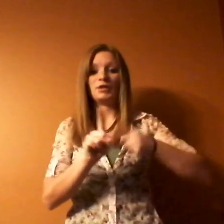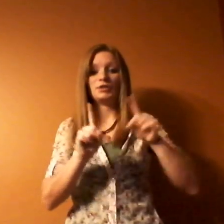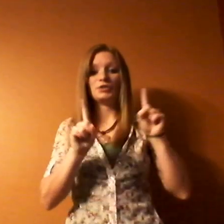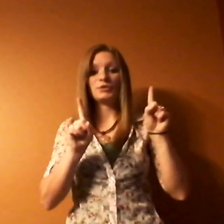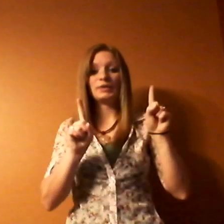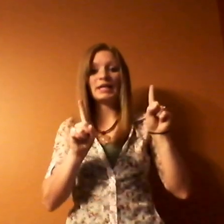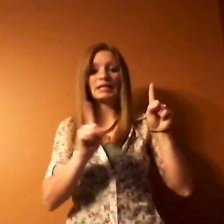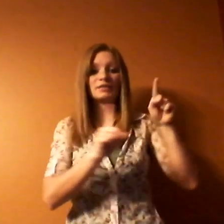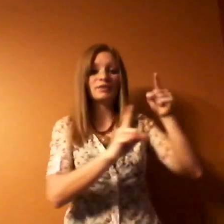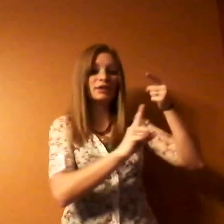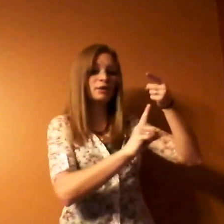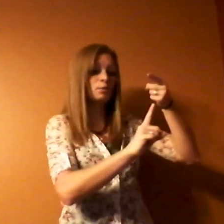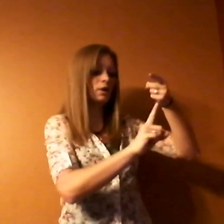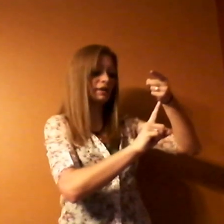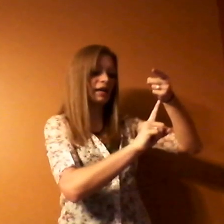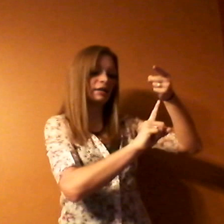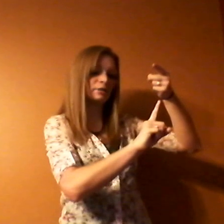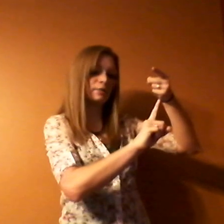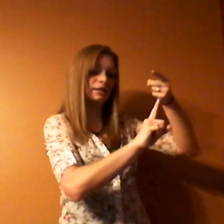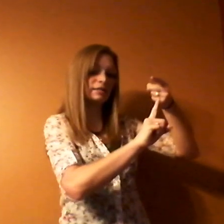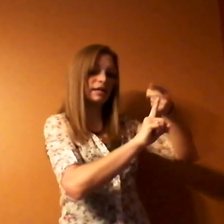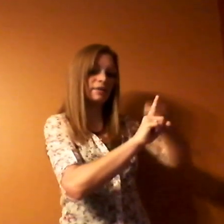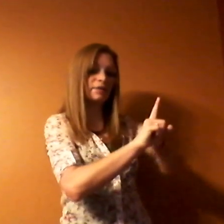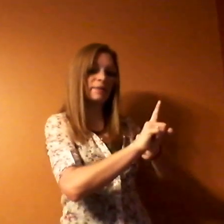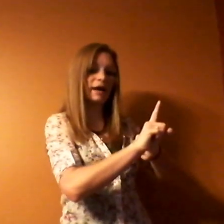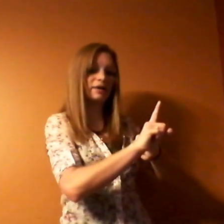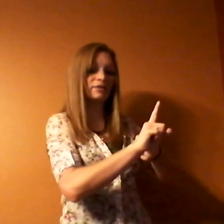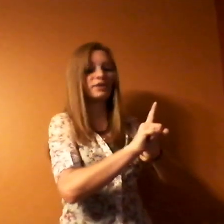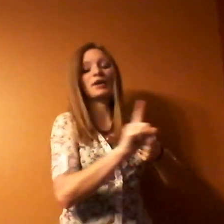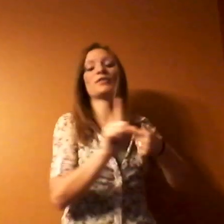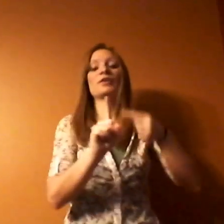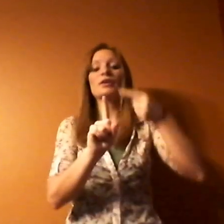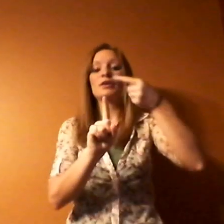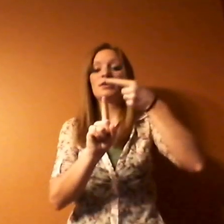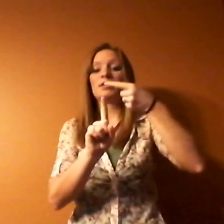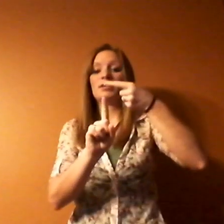2 index finger, one kind of runs down the back of the other.